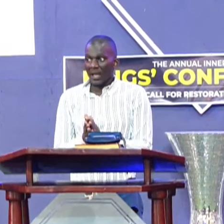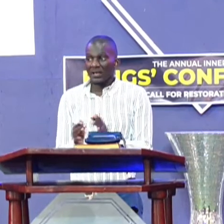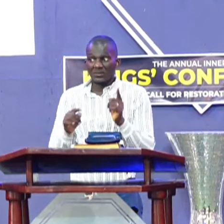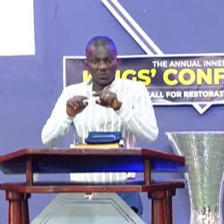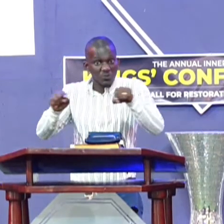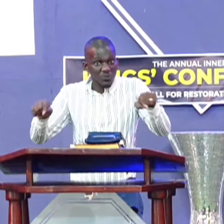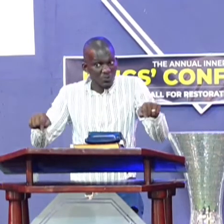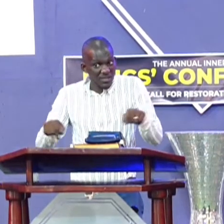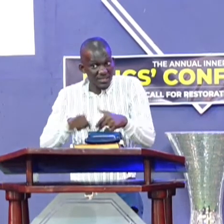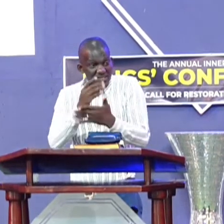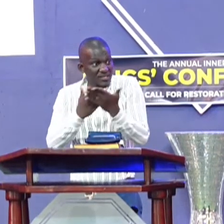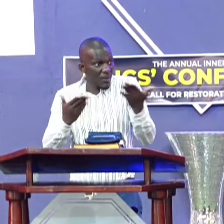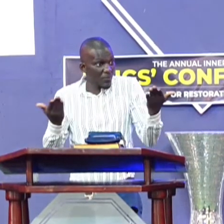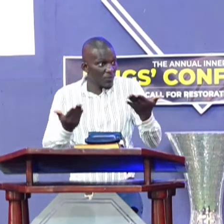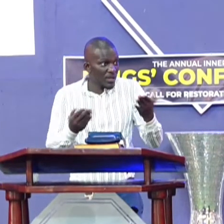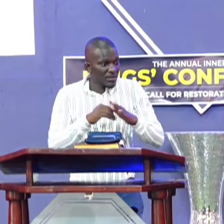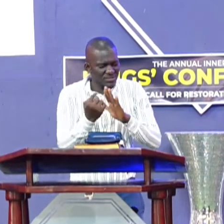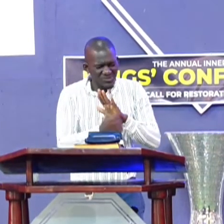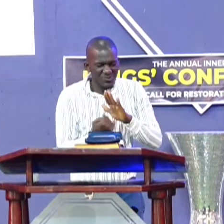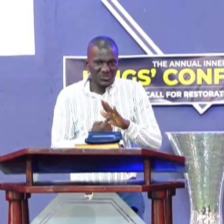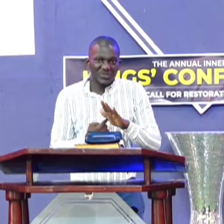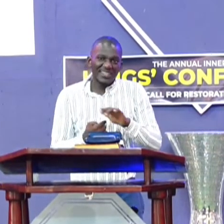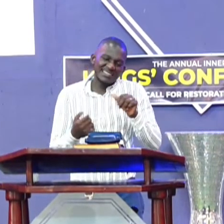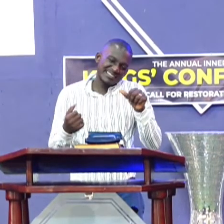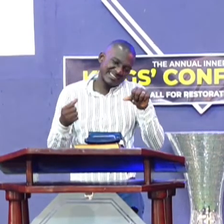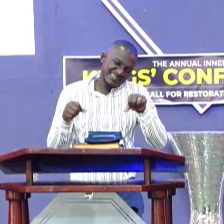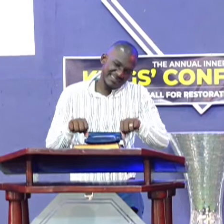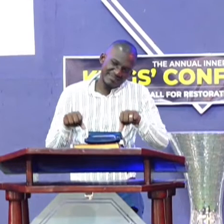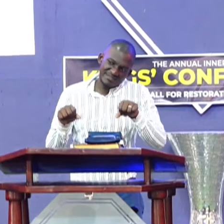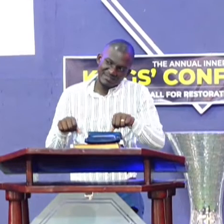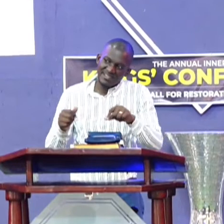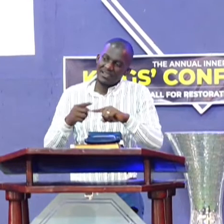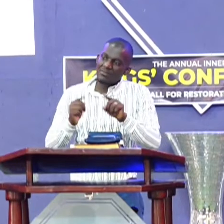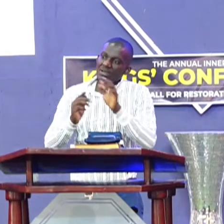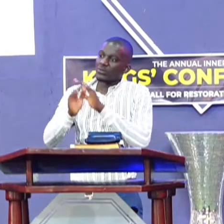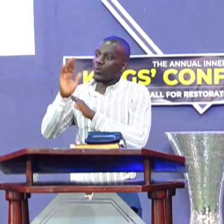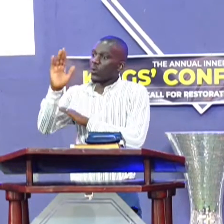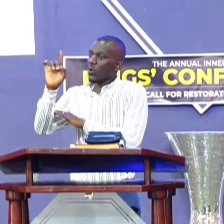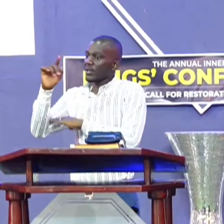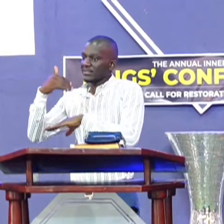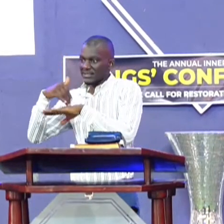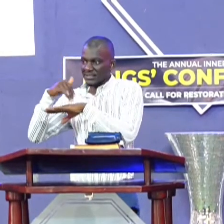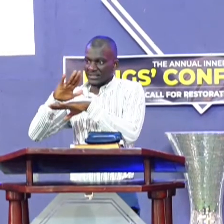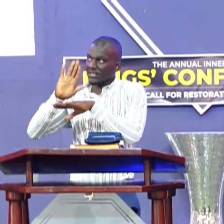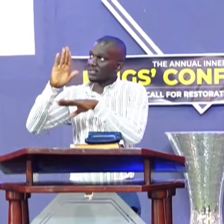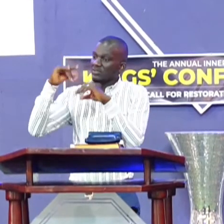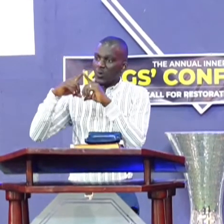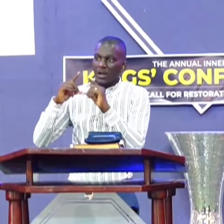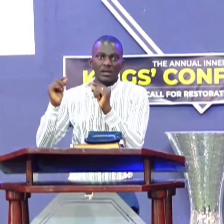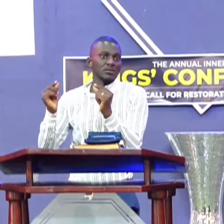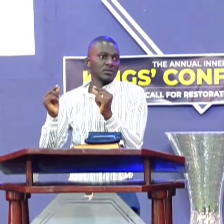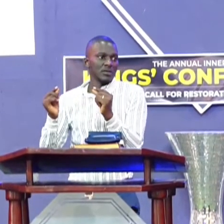And we are somewhere in a situation that is ain't good. But the Lord has sent his